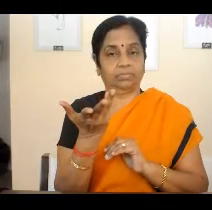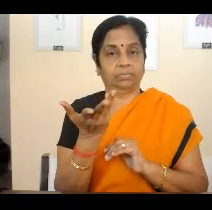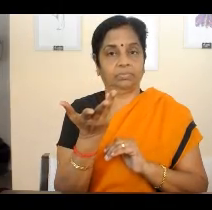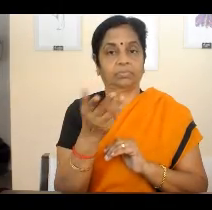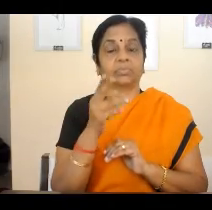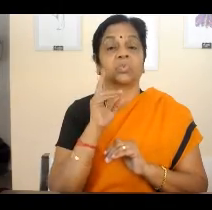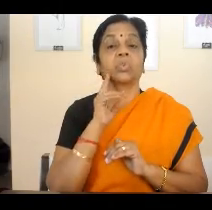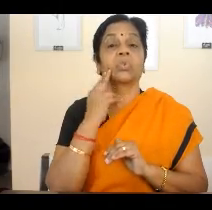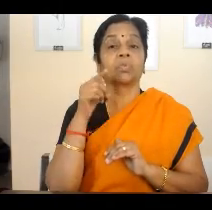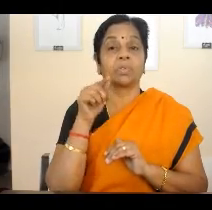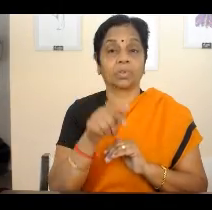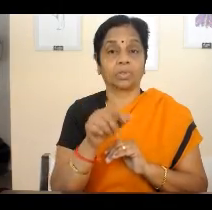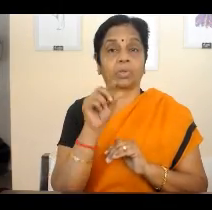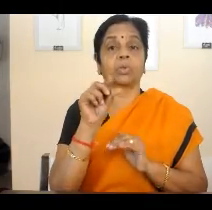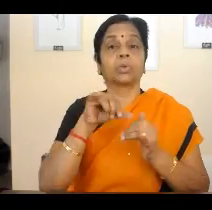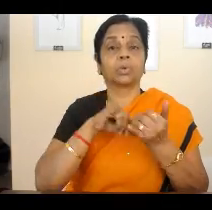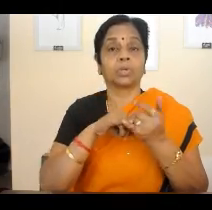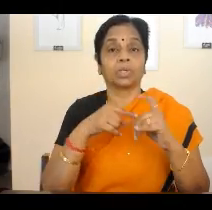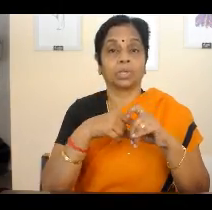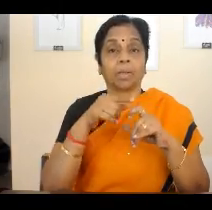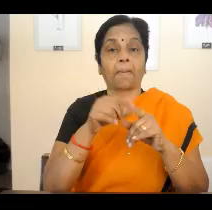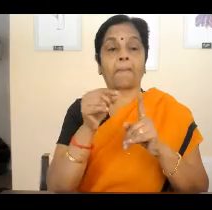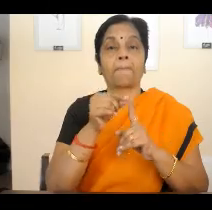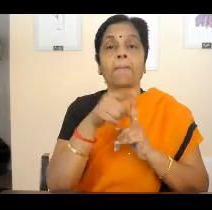which is used by the public.